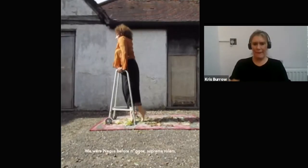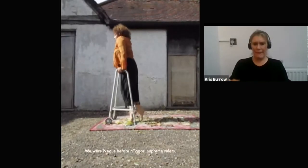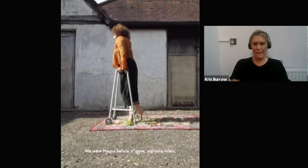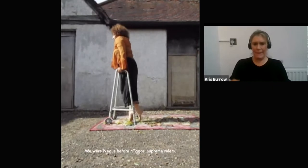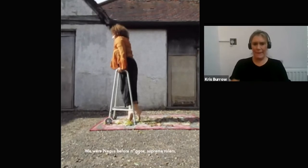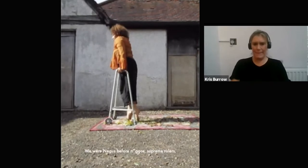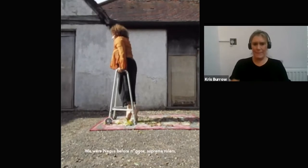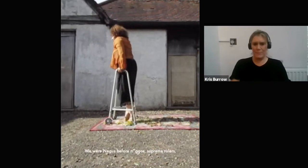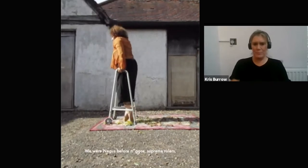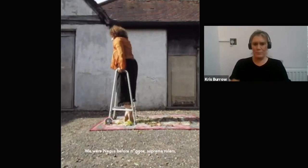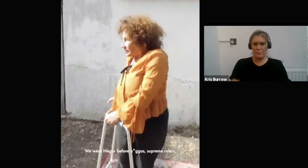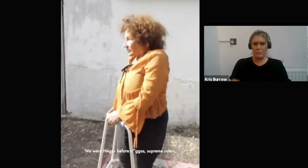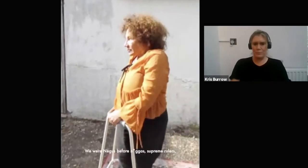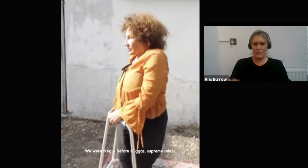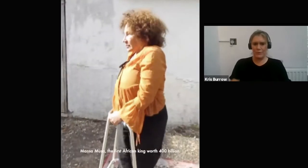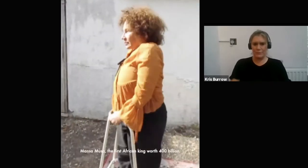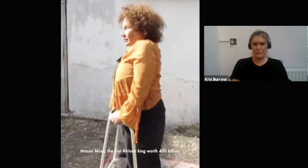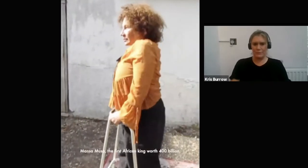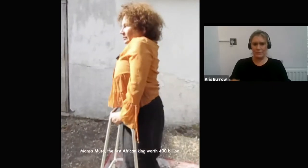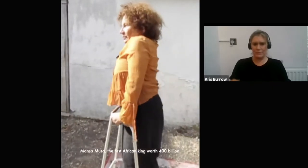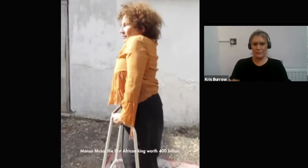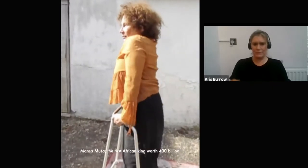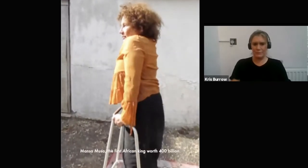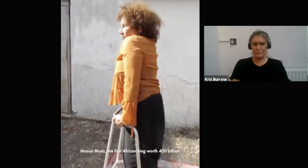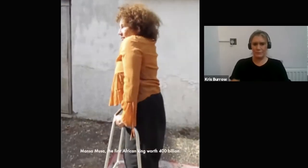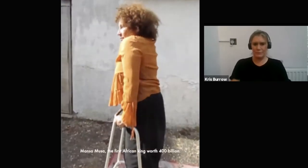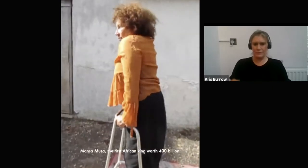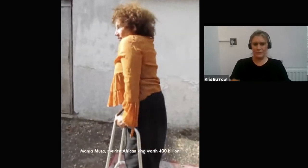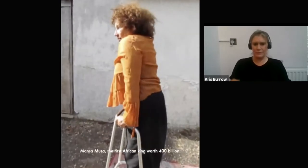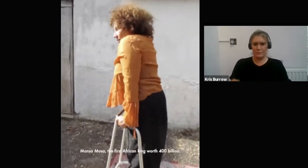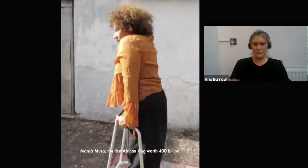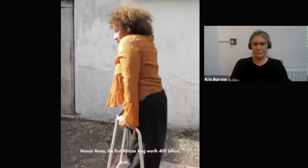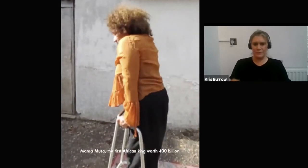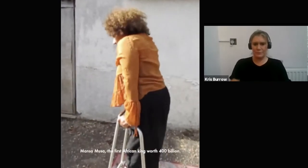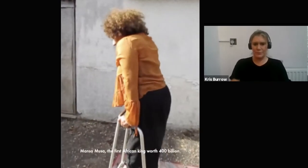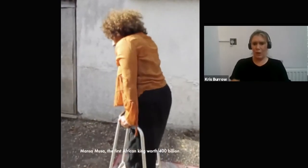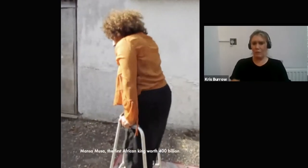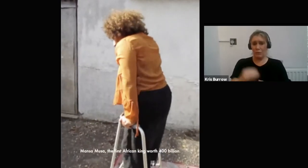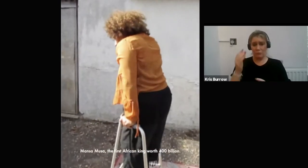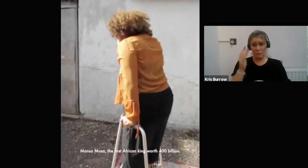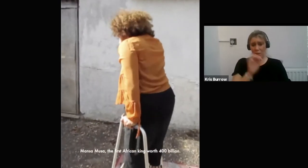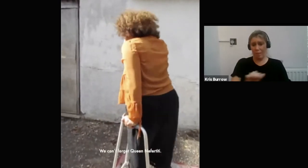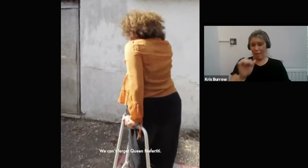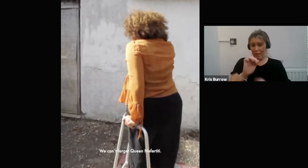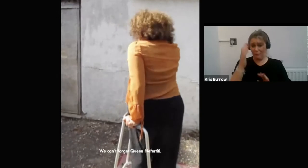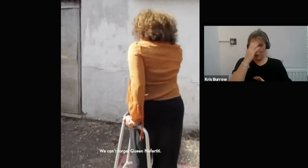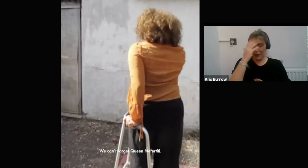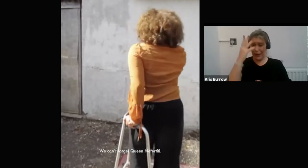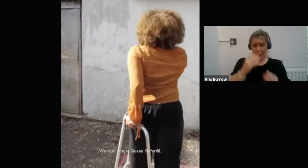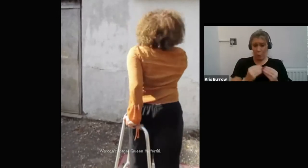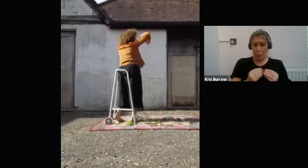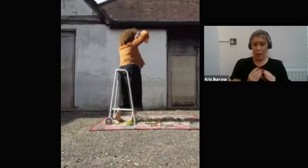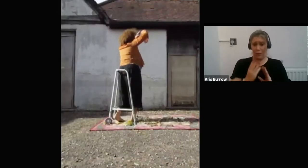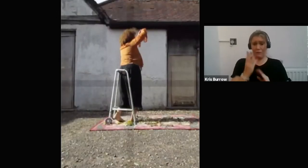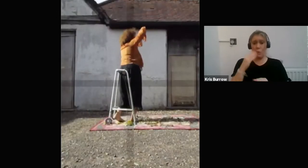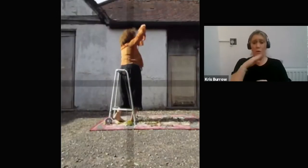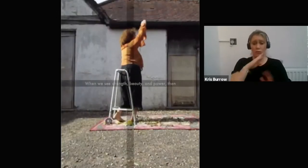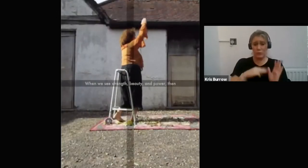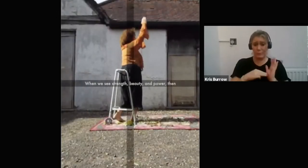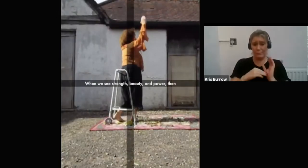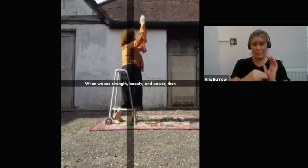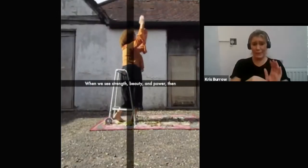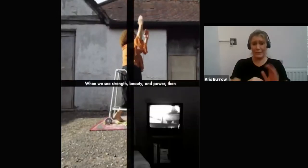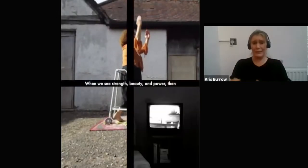before niggas, supreme rulers. Mansa Musa, the first African king worth 400 billion. See, we can't forget Queen Nefertiti. When we